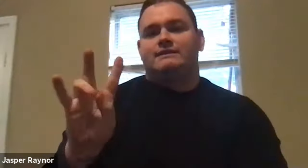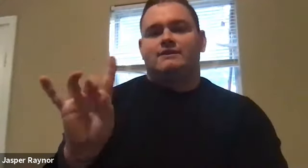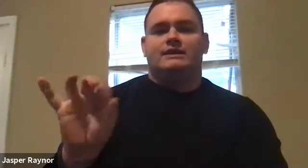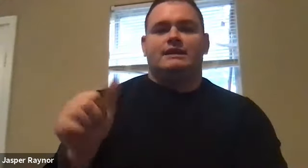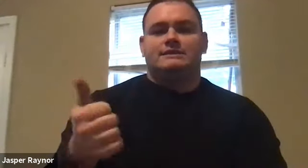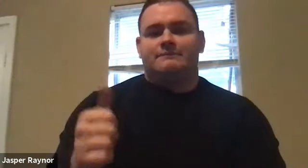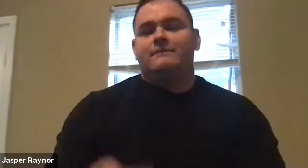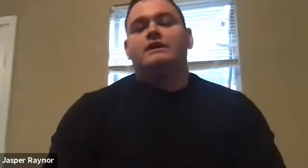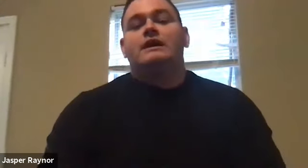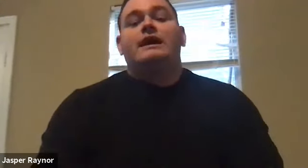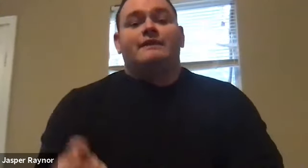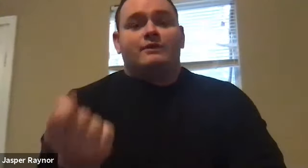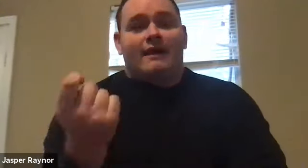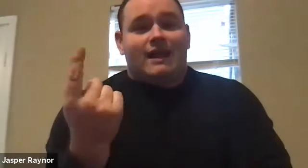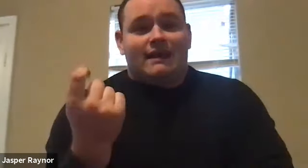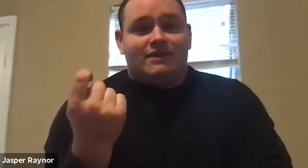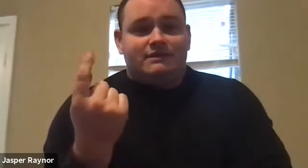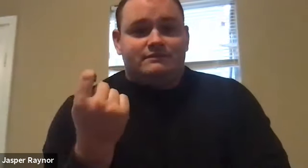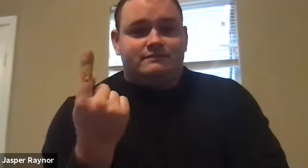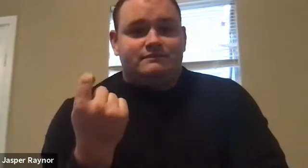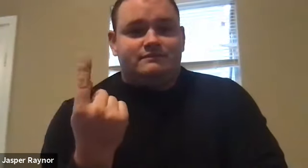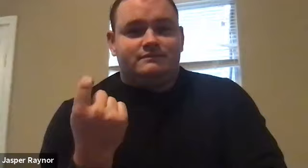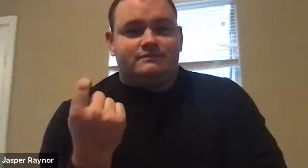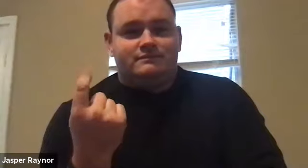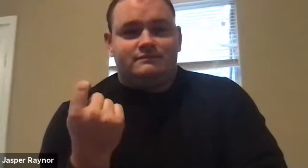8, 9, 10. Then you have 11.